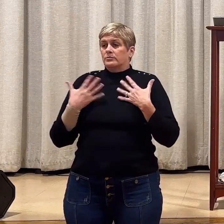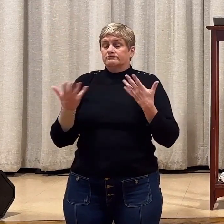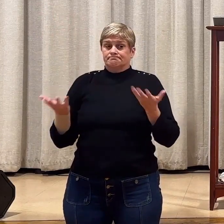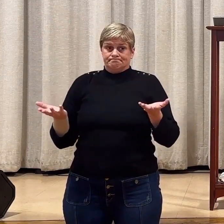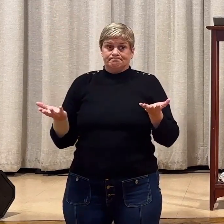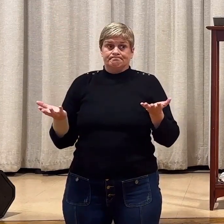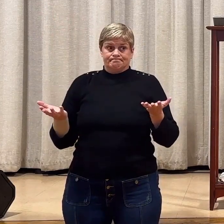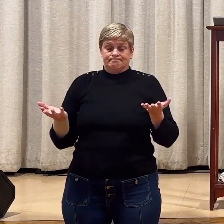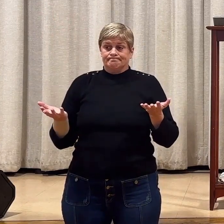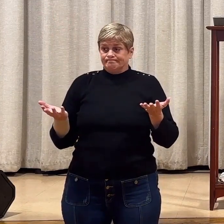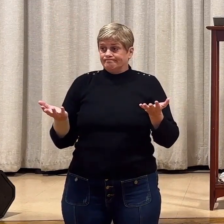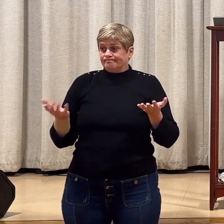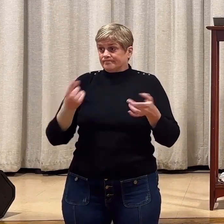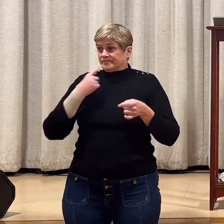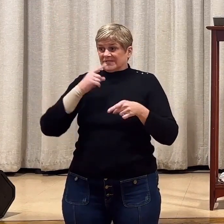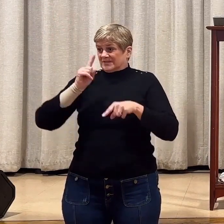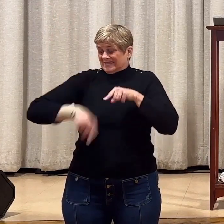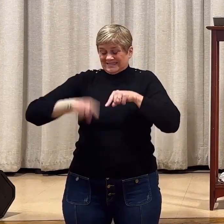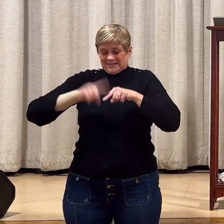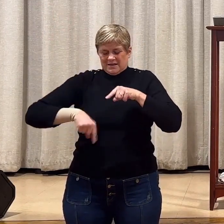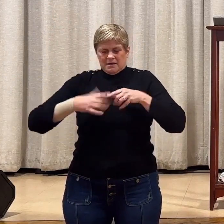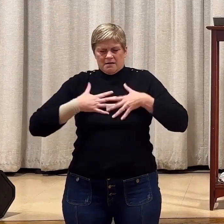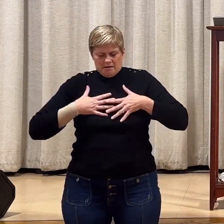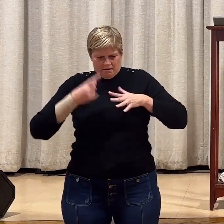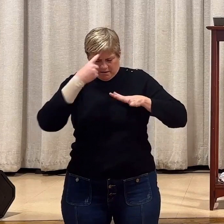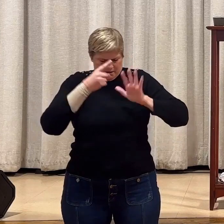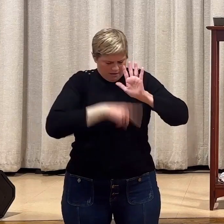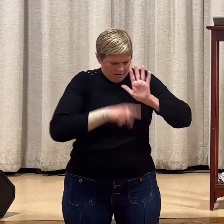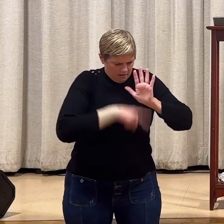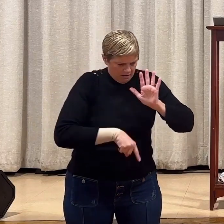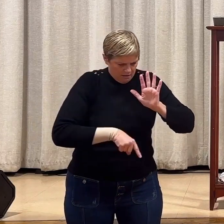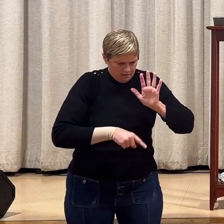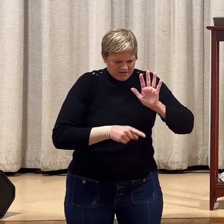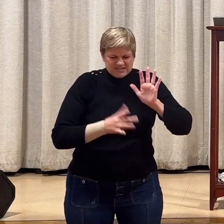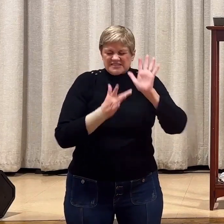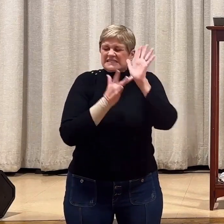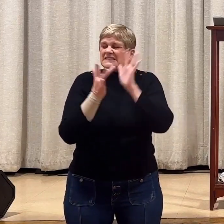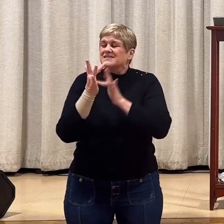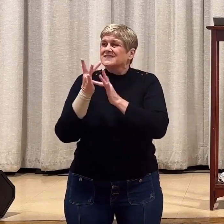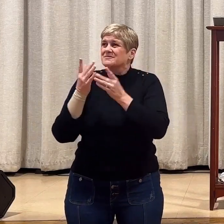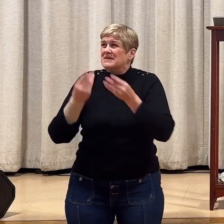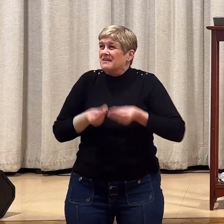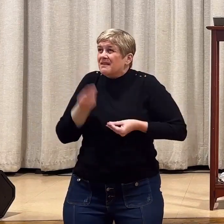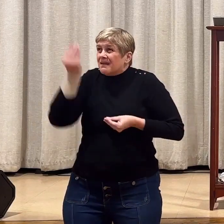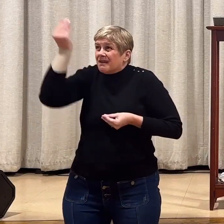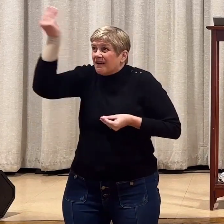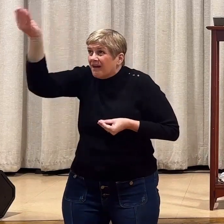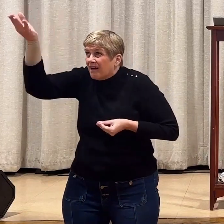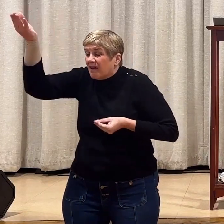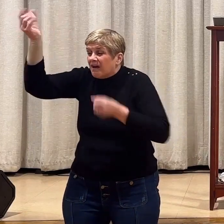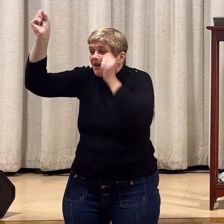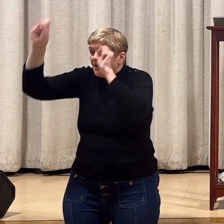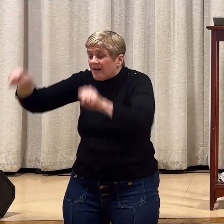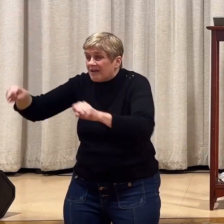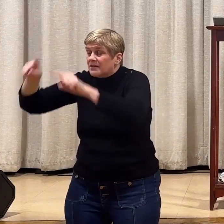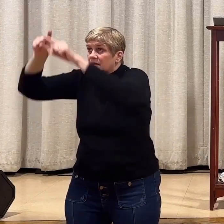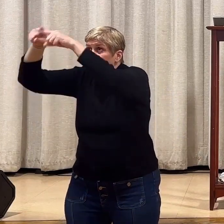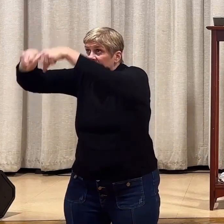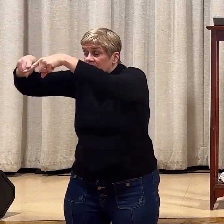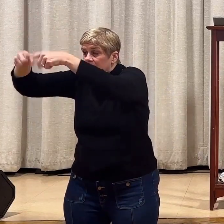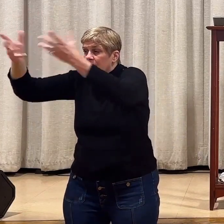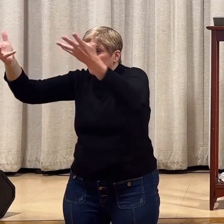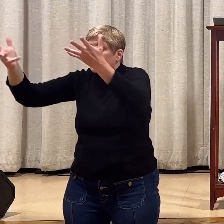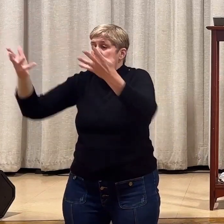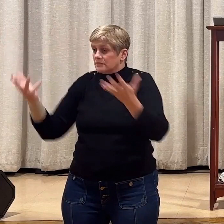Sorry. You say you cannot bear it, so you think that Christ could not bear it. But if Christ could bear it, why may you not come to bear